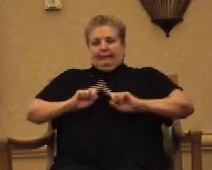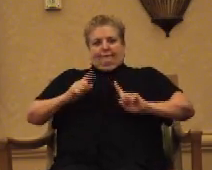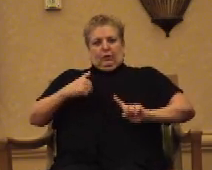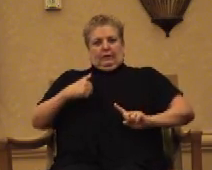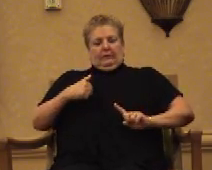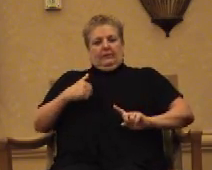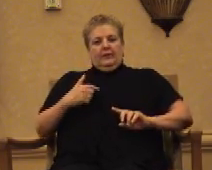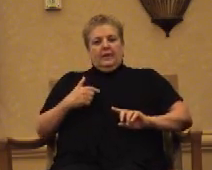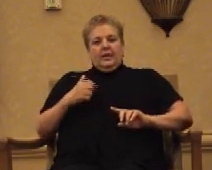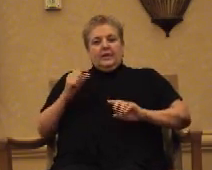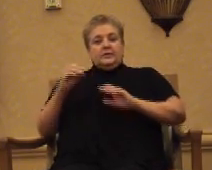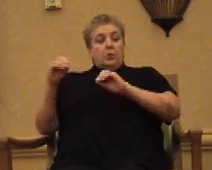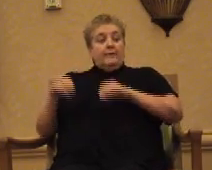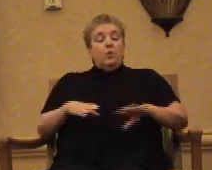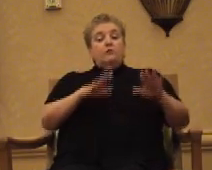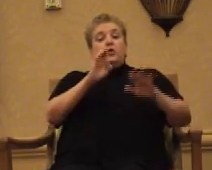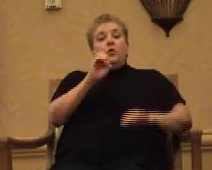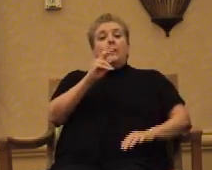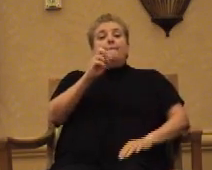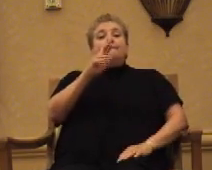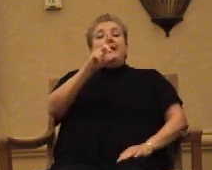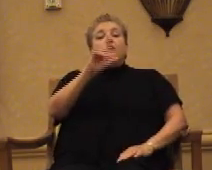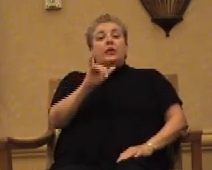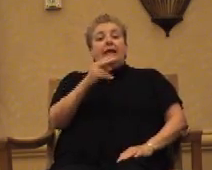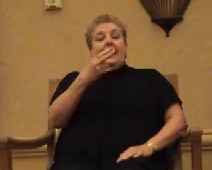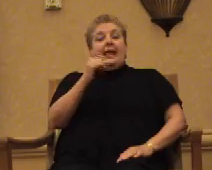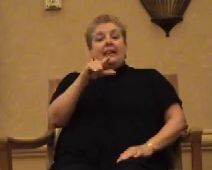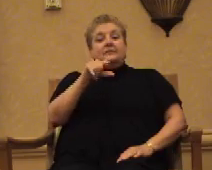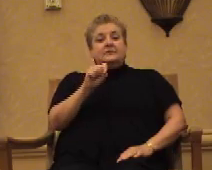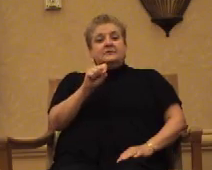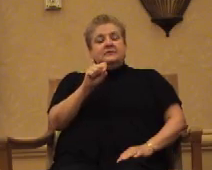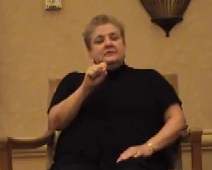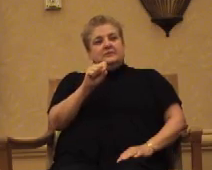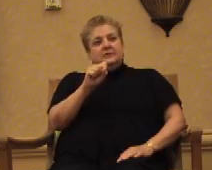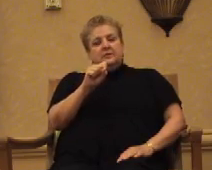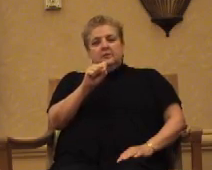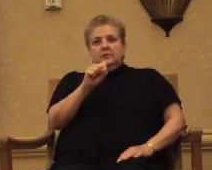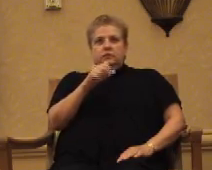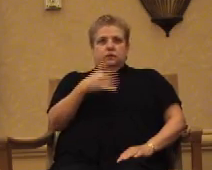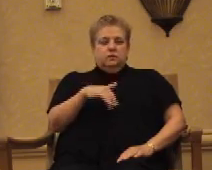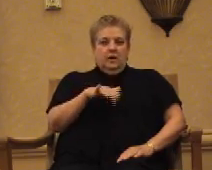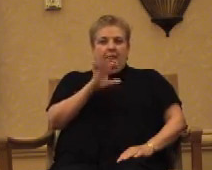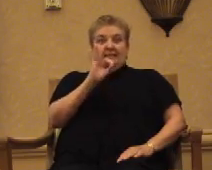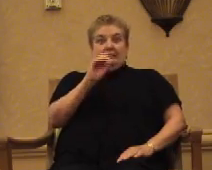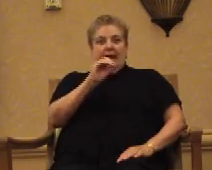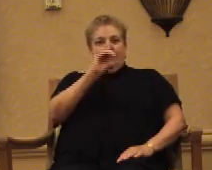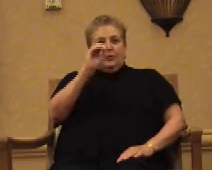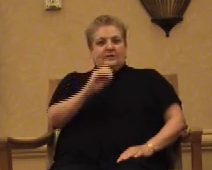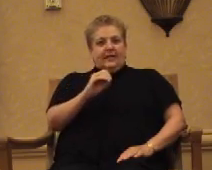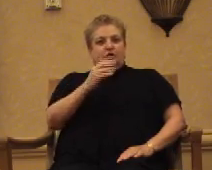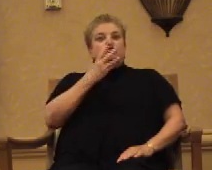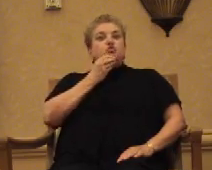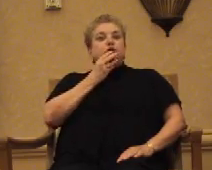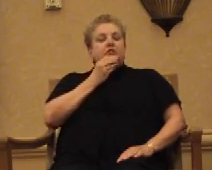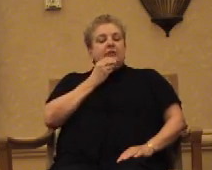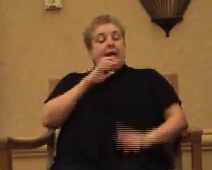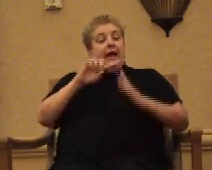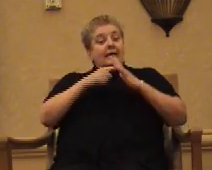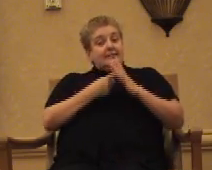And we moved to Beverly Hills, where it's about 90% Jewish, and I started high school in Beverly High,